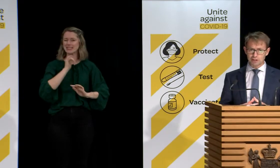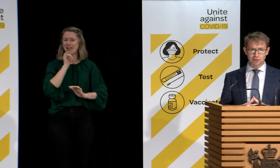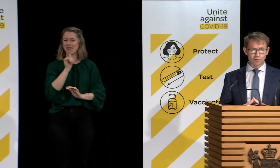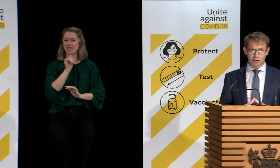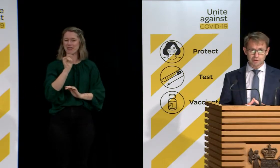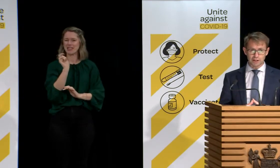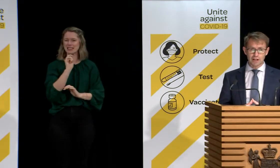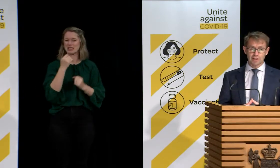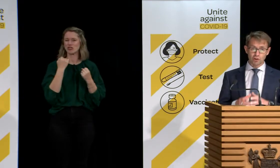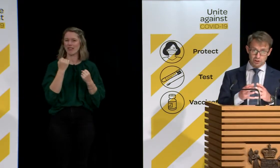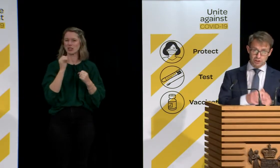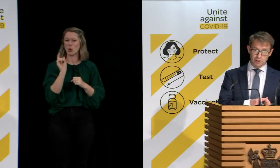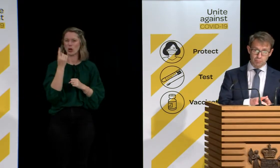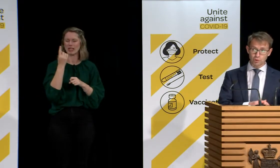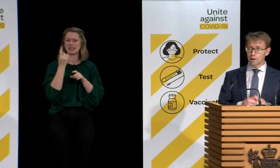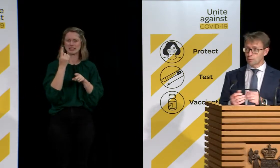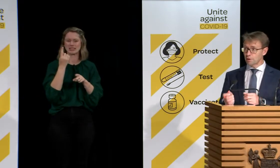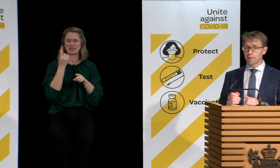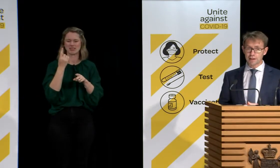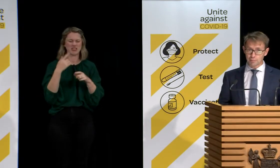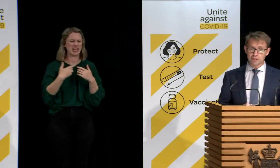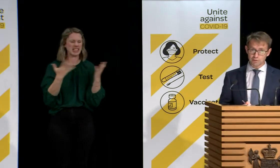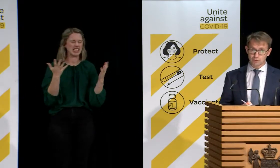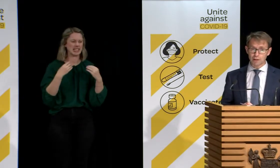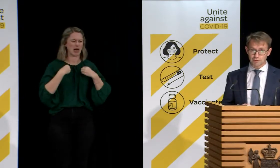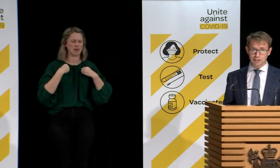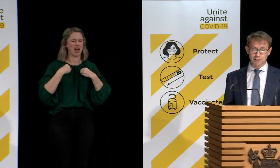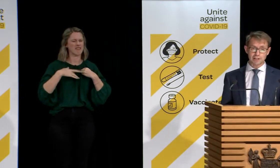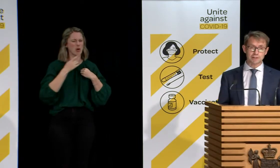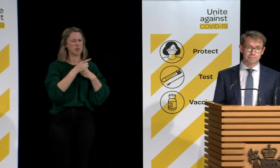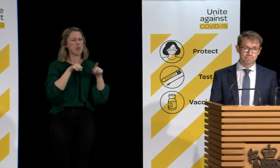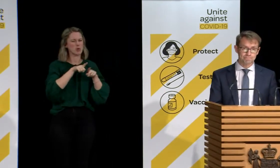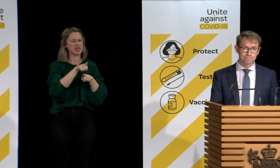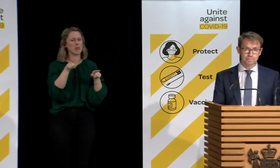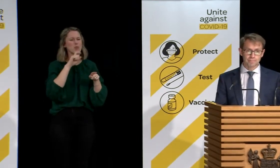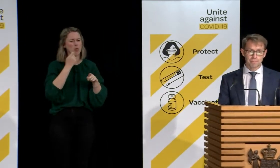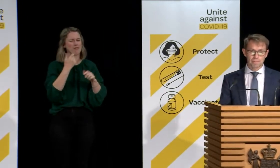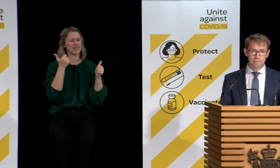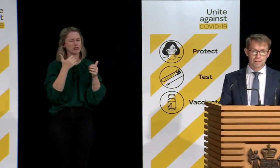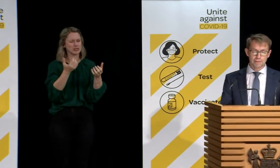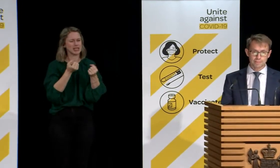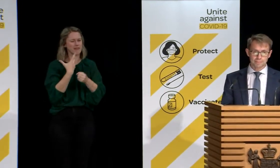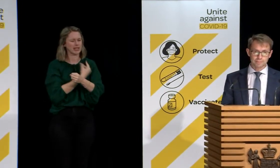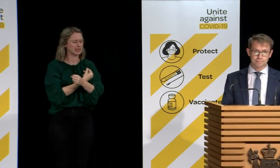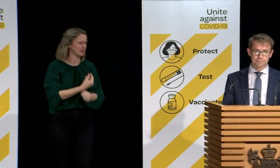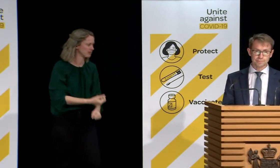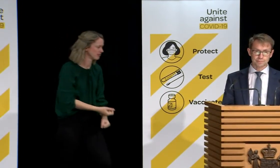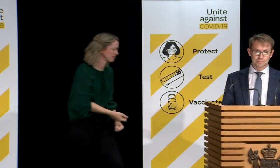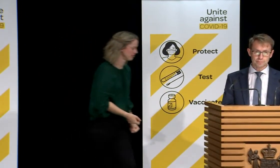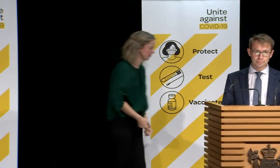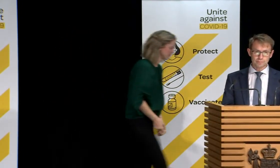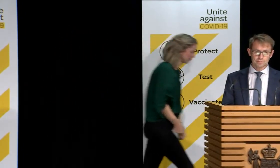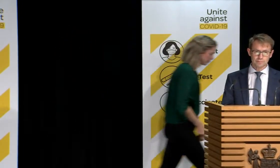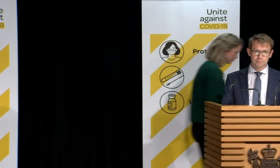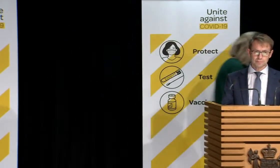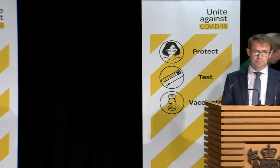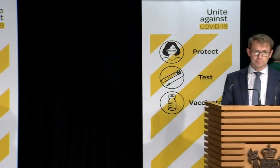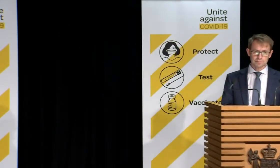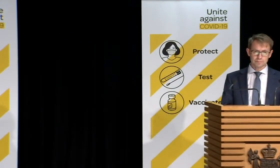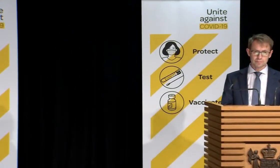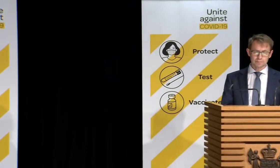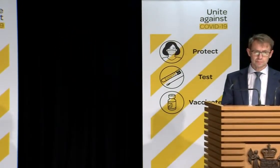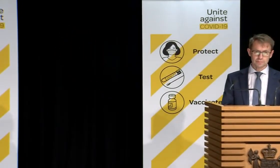if the cabbies in Auckland, not just in the blue bubble, but other cabbies haven't been vaccinated. Level question: if Auckland does move to level 2